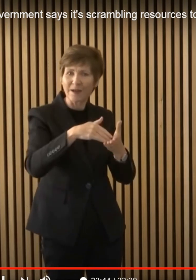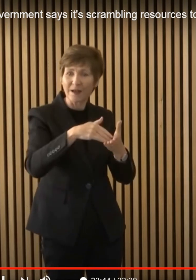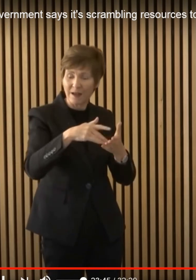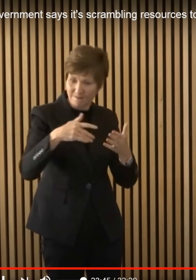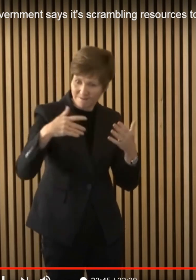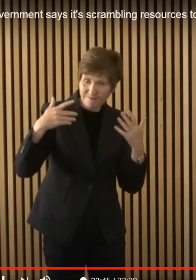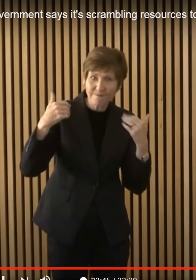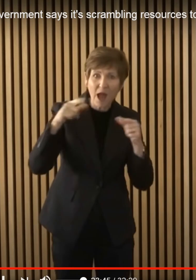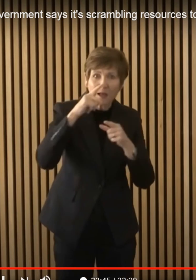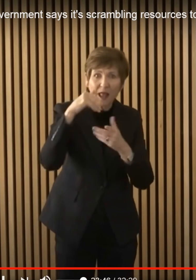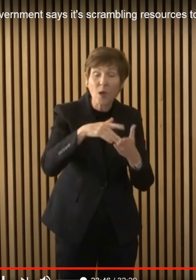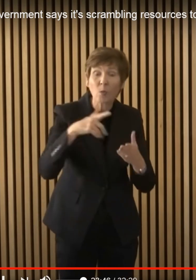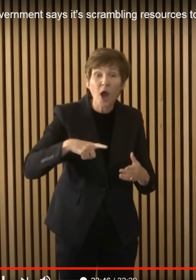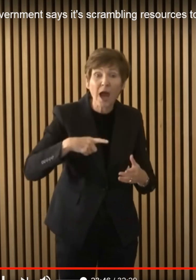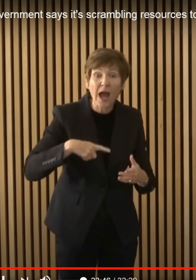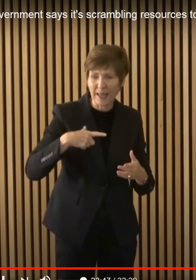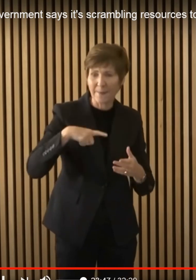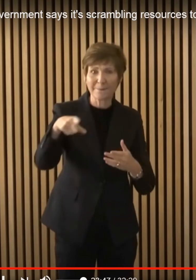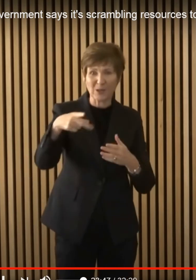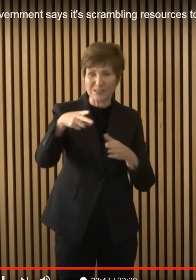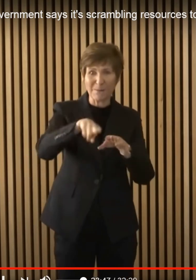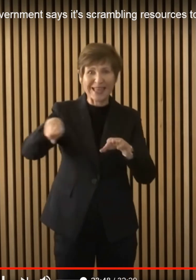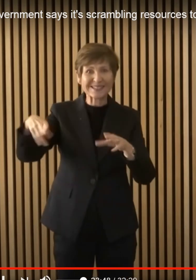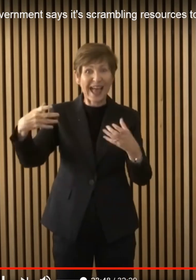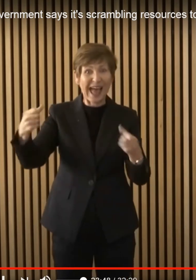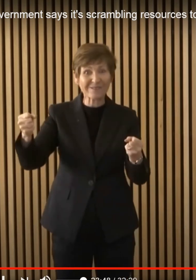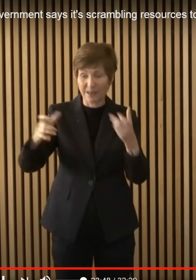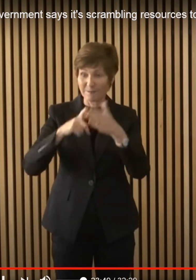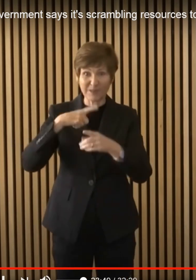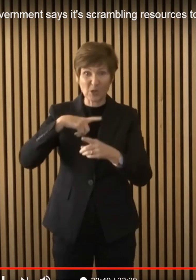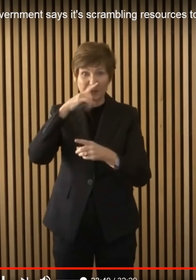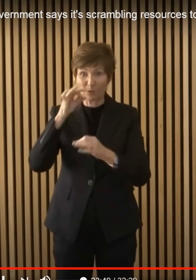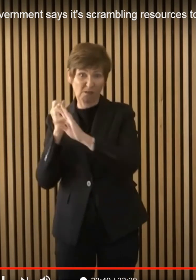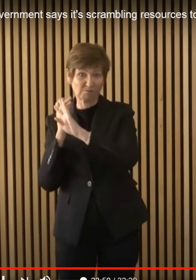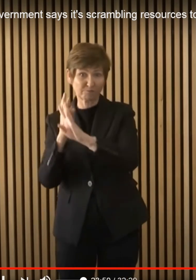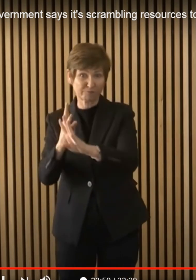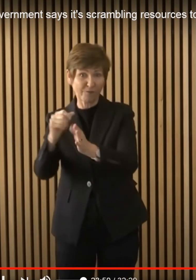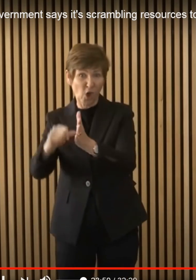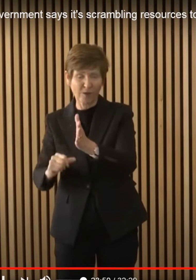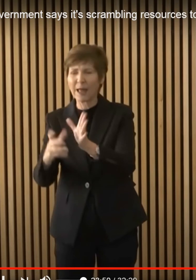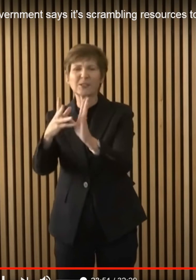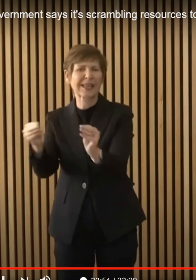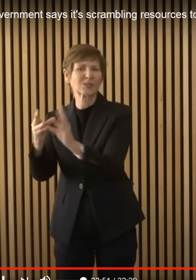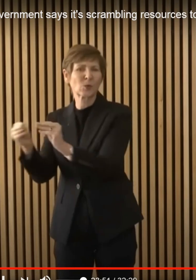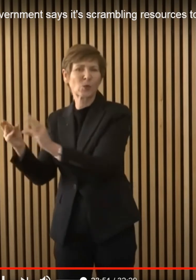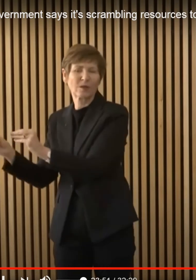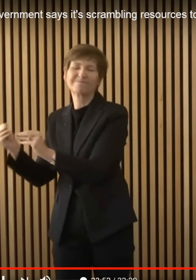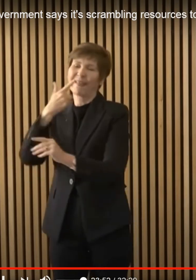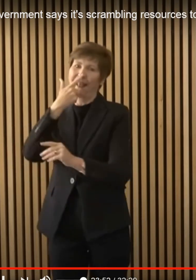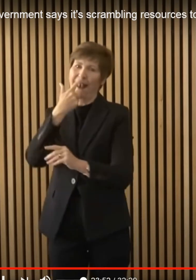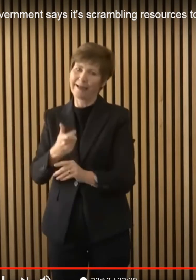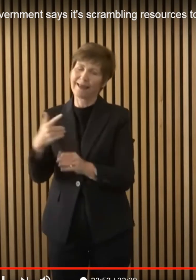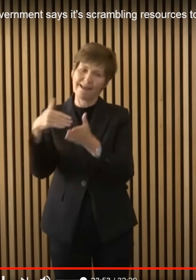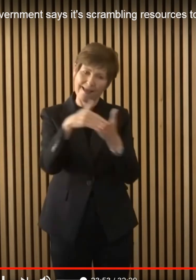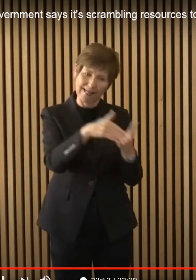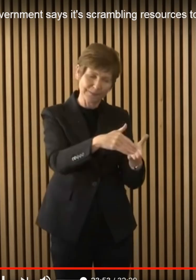an example of why this decision was taken. Tamsin, on behalf of someone else. Thank you. Professor Murphy